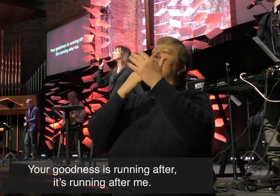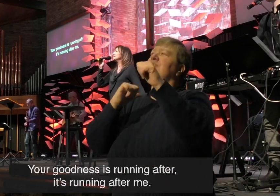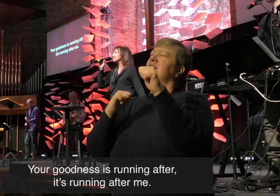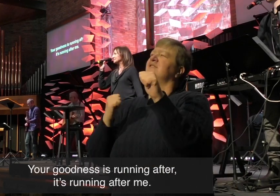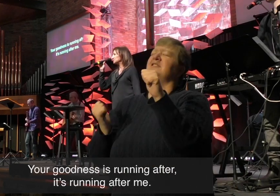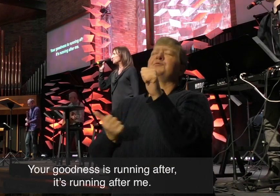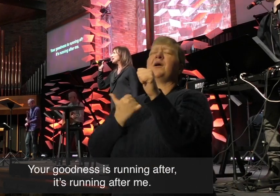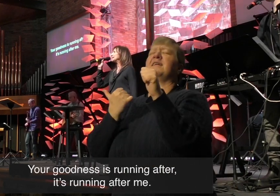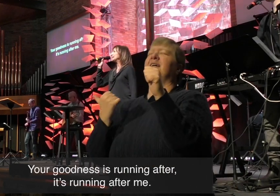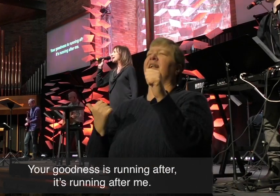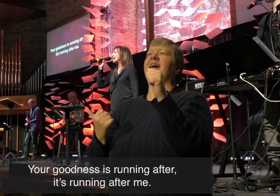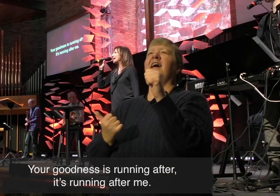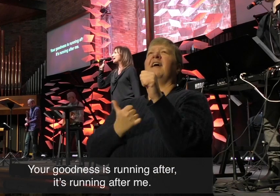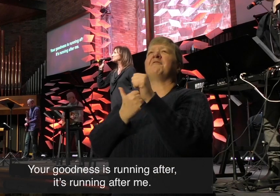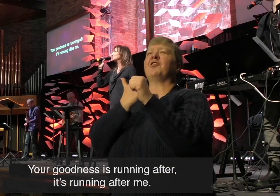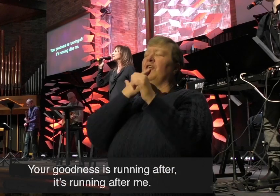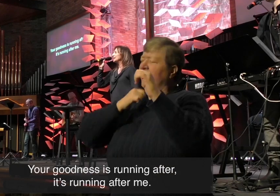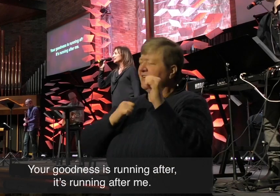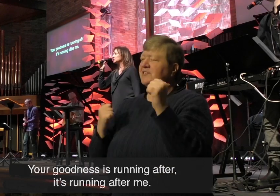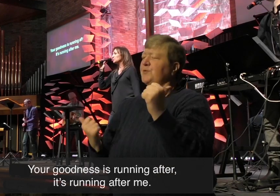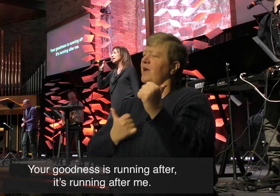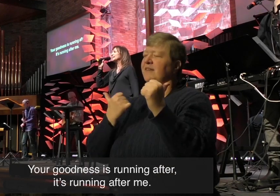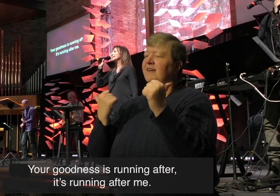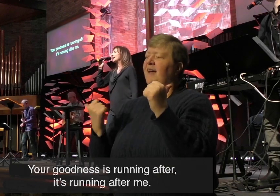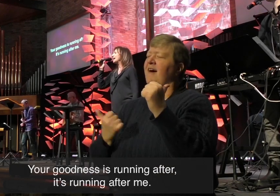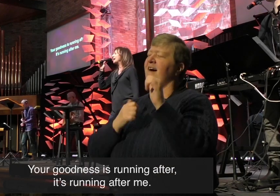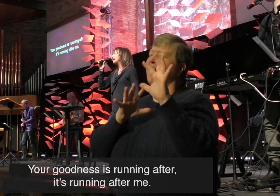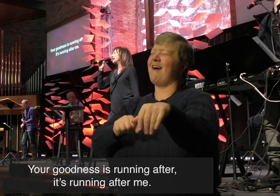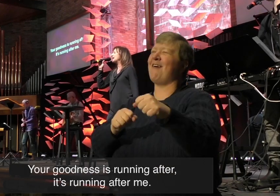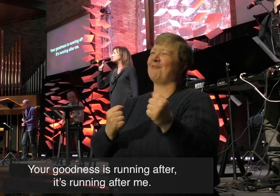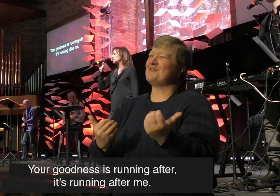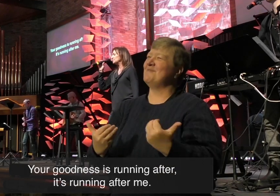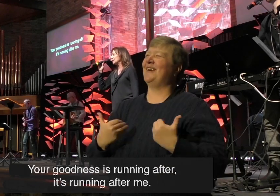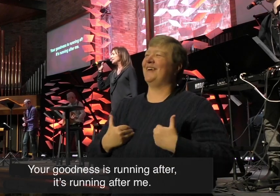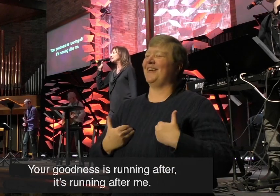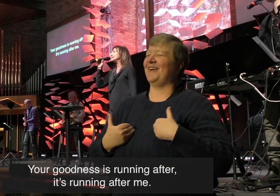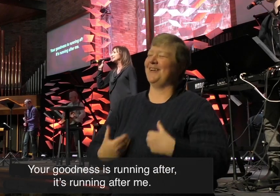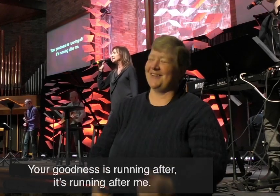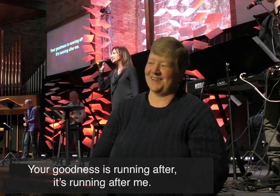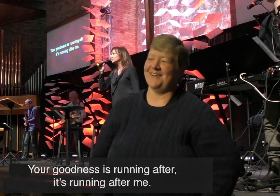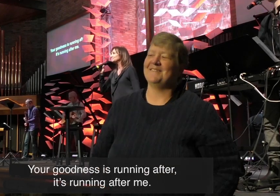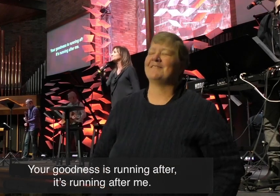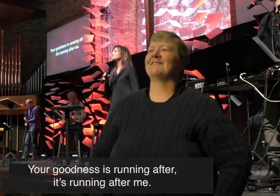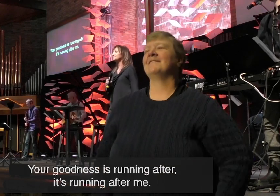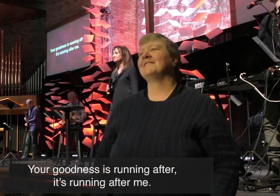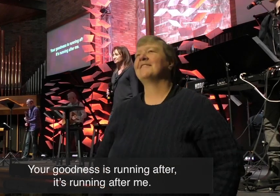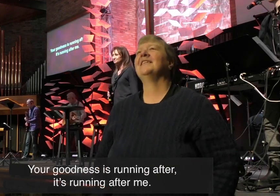Your goodness is running after, it's running after me.